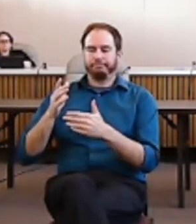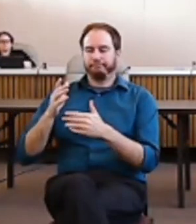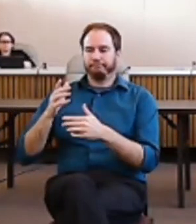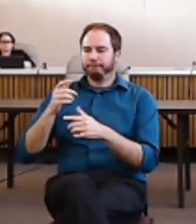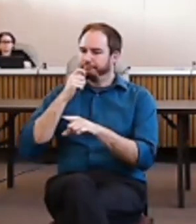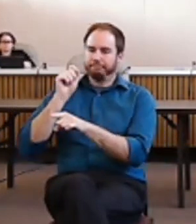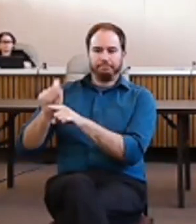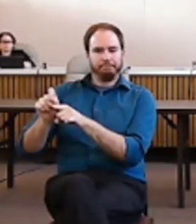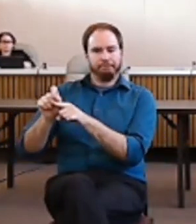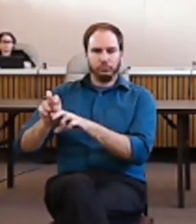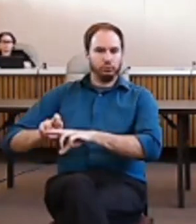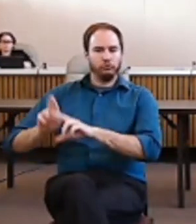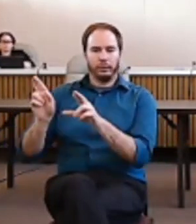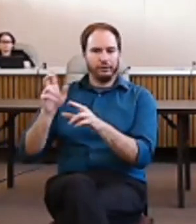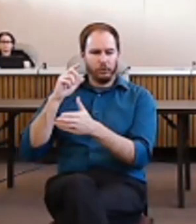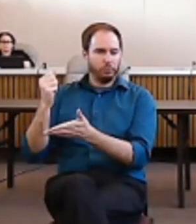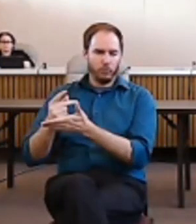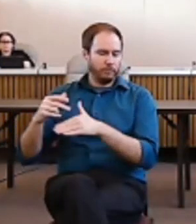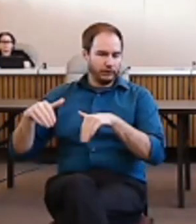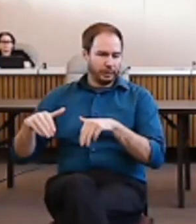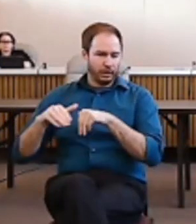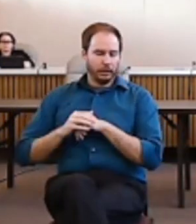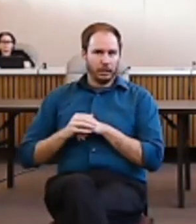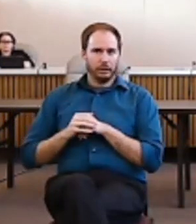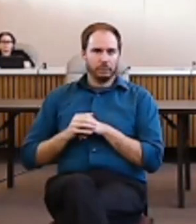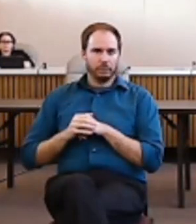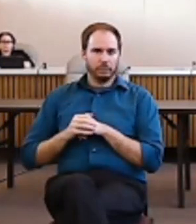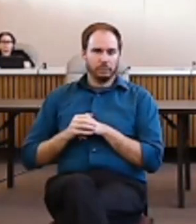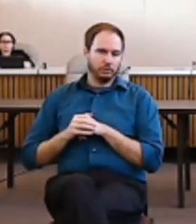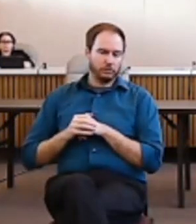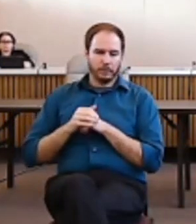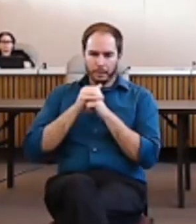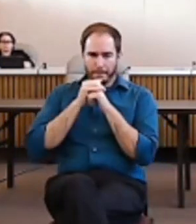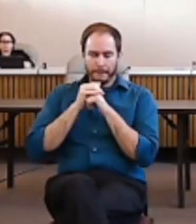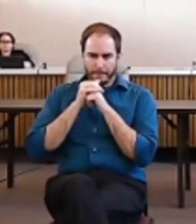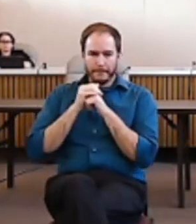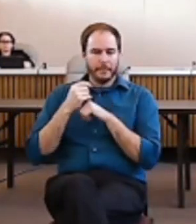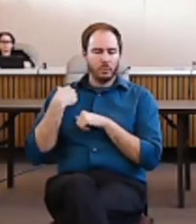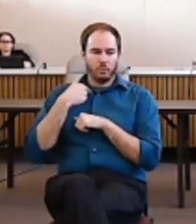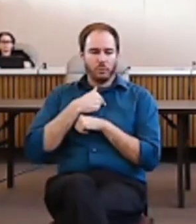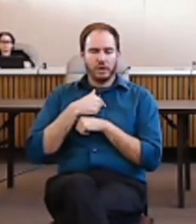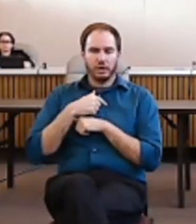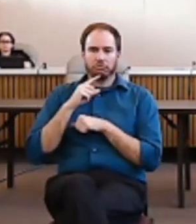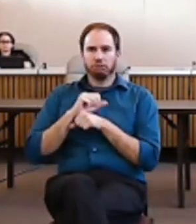in there yet that's been approved by any brand, but we do have